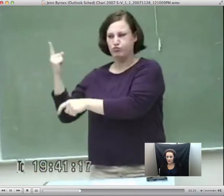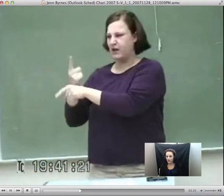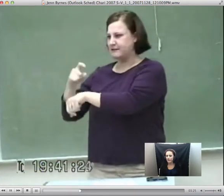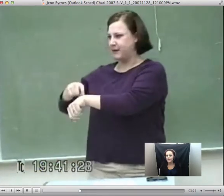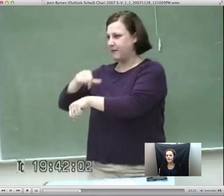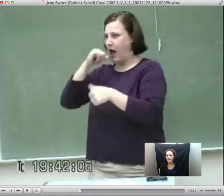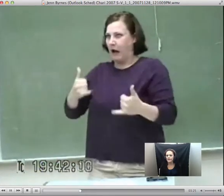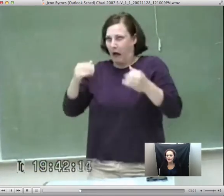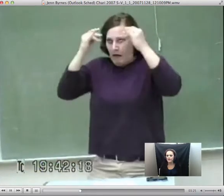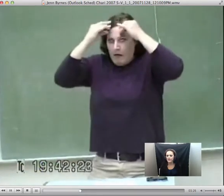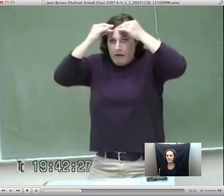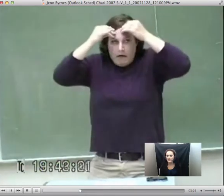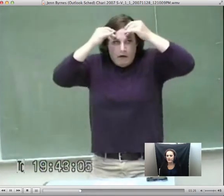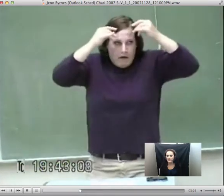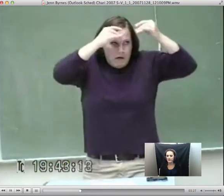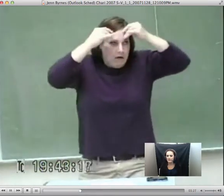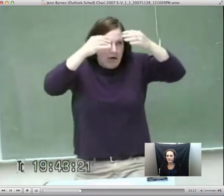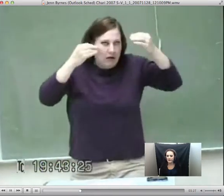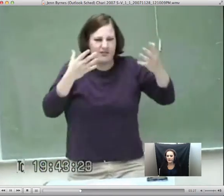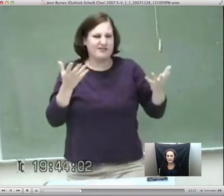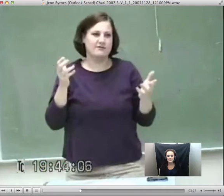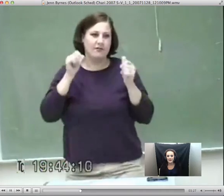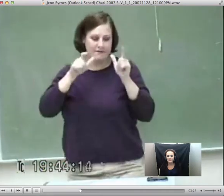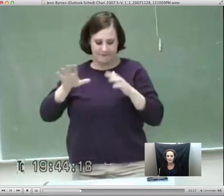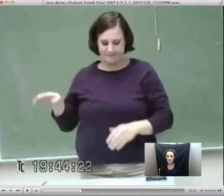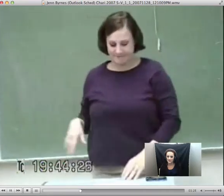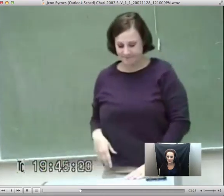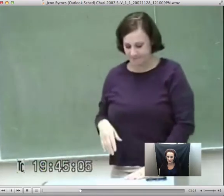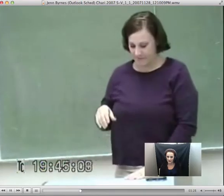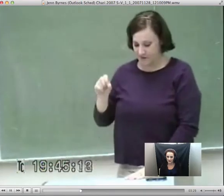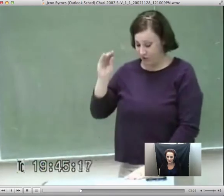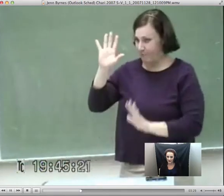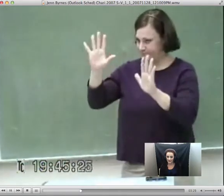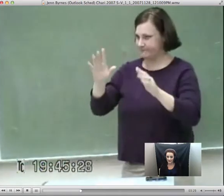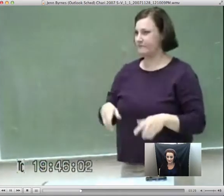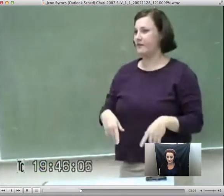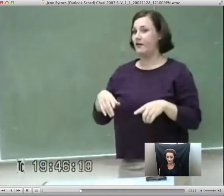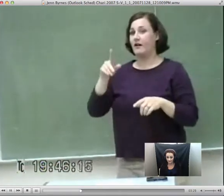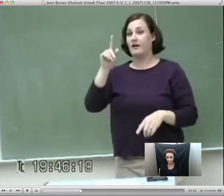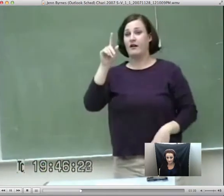I'll figure it out later. And that way I'm not having to stress out about it at that time.